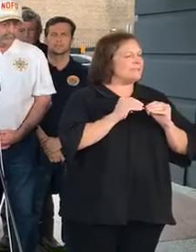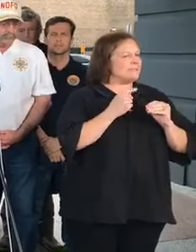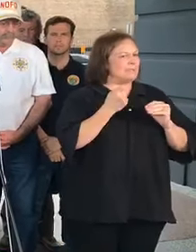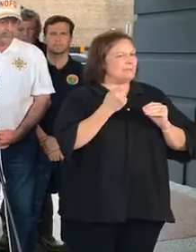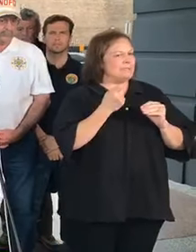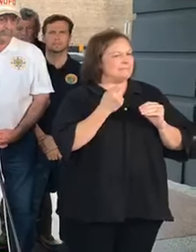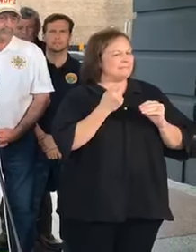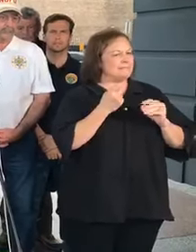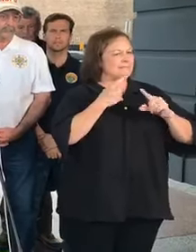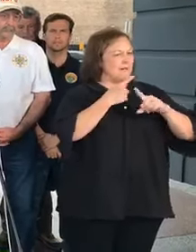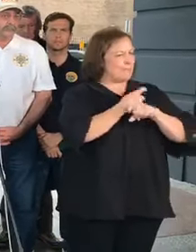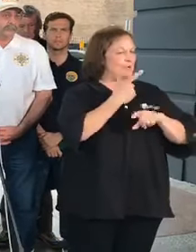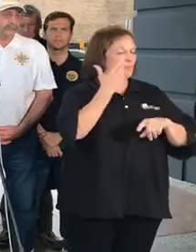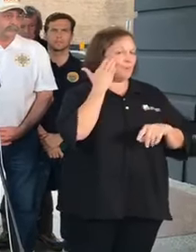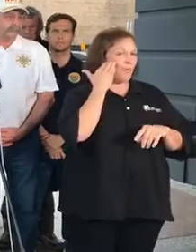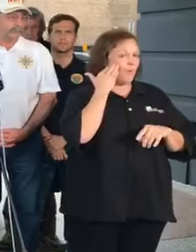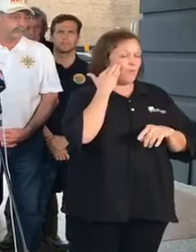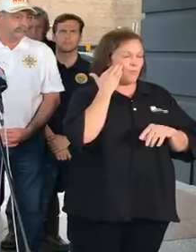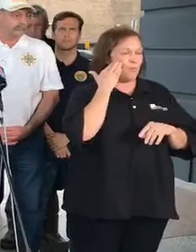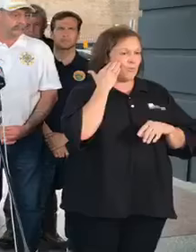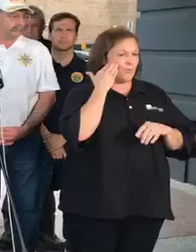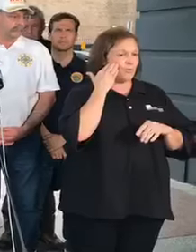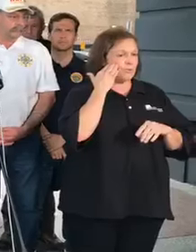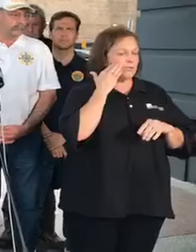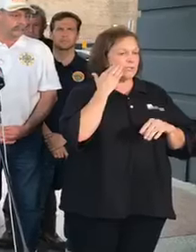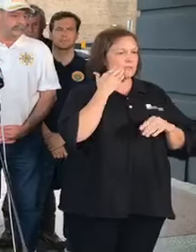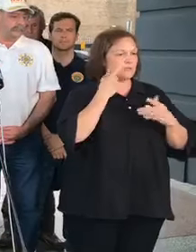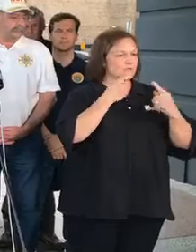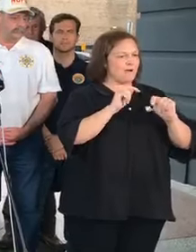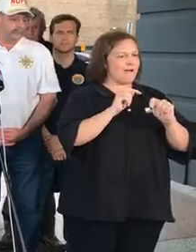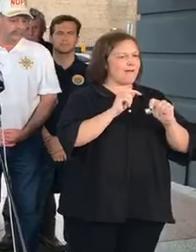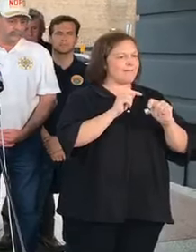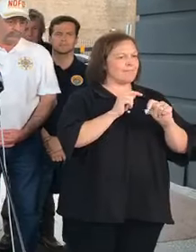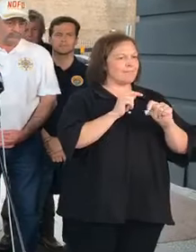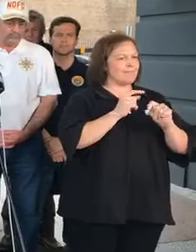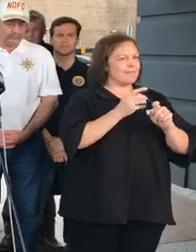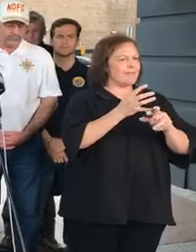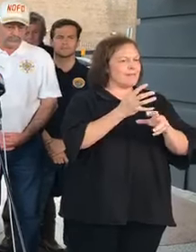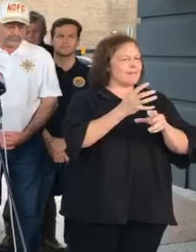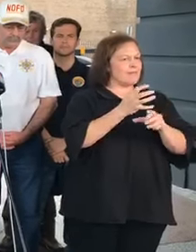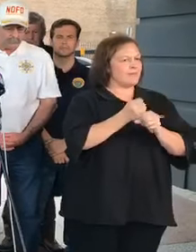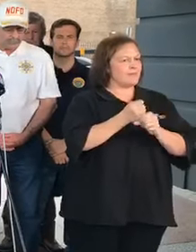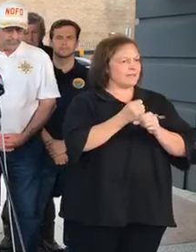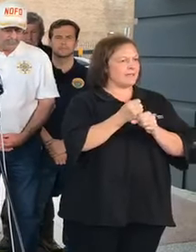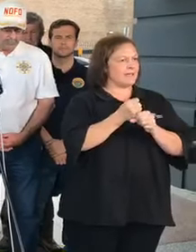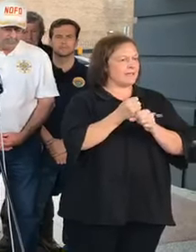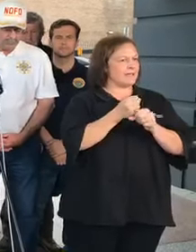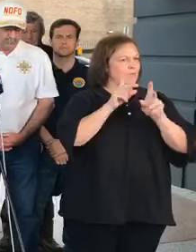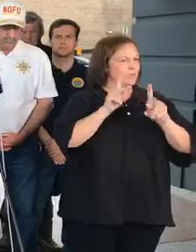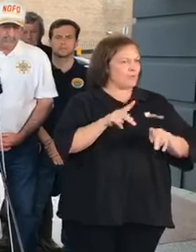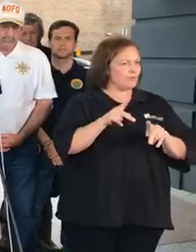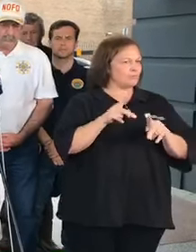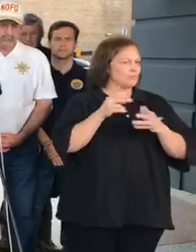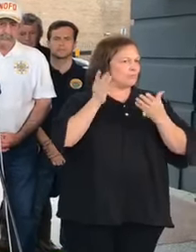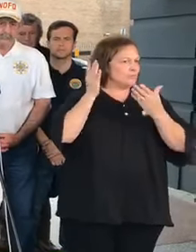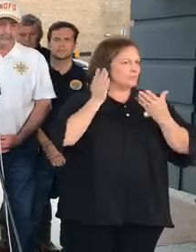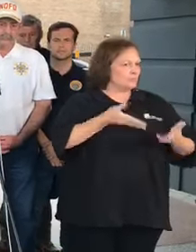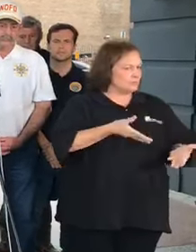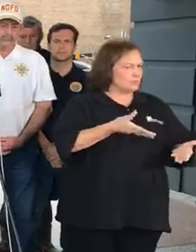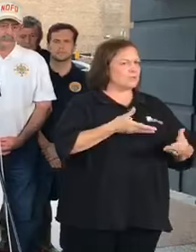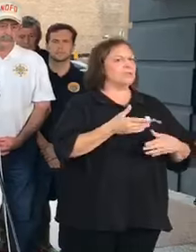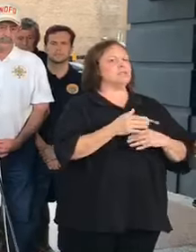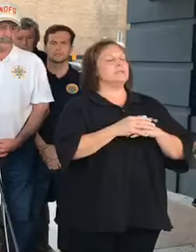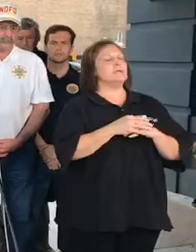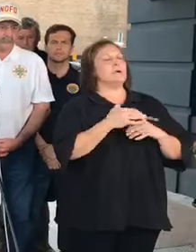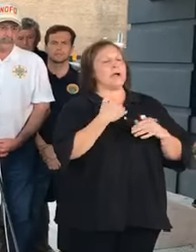that rescue has been a top priority, and we do have information to provide you with